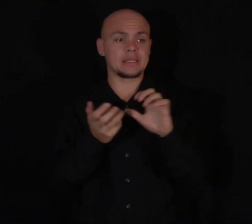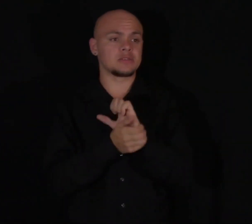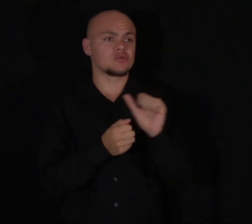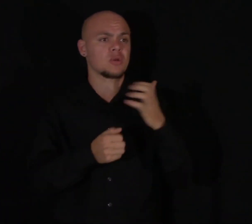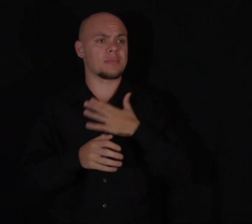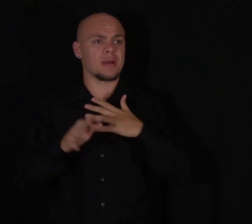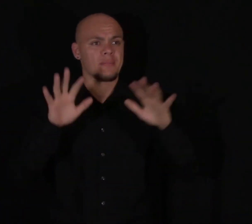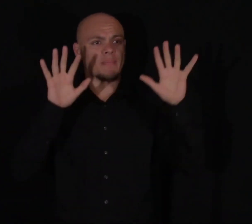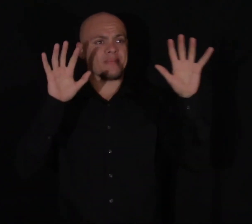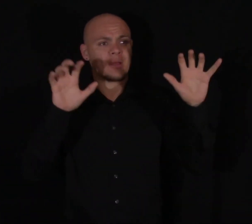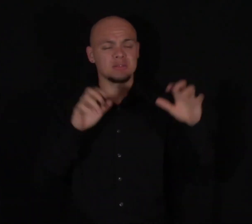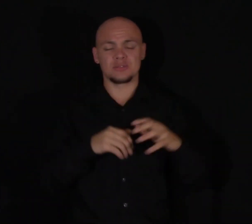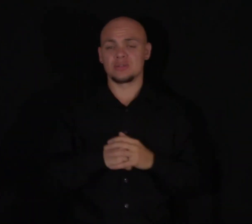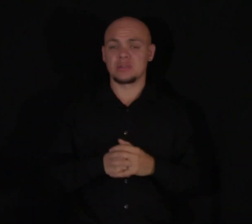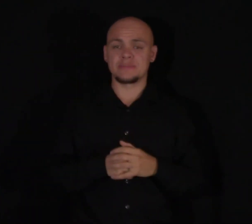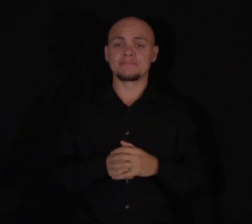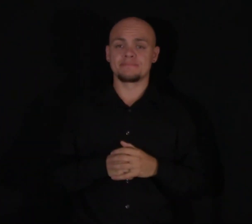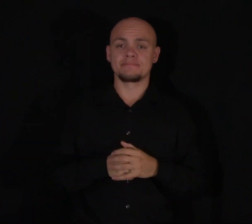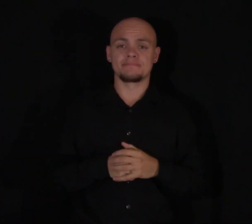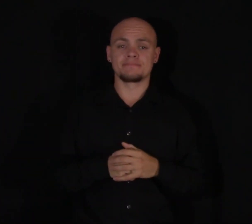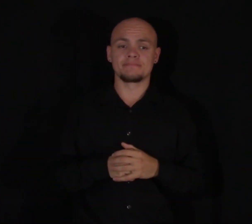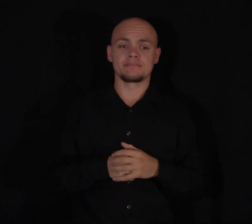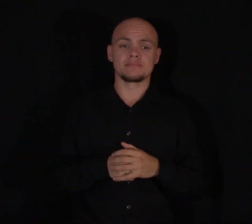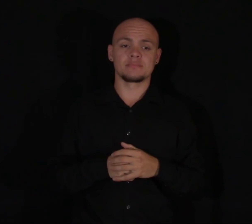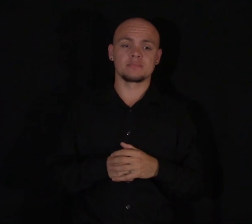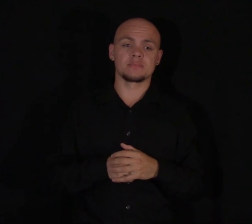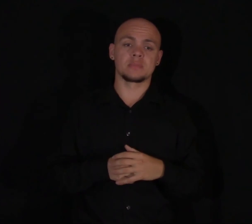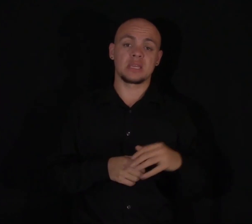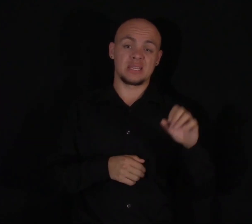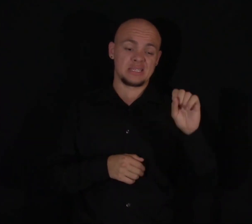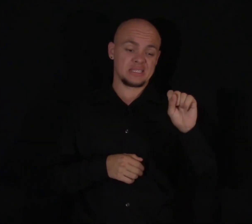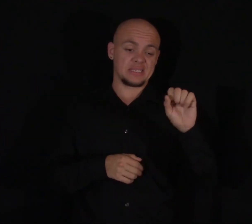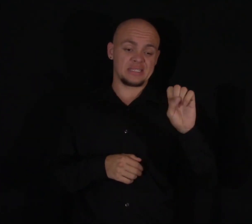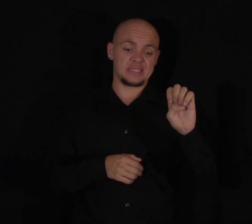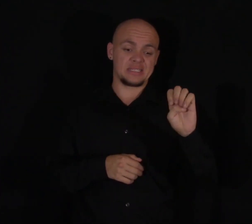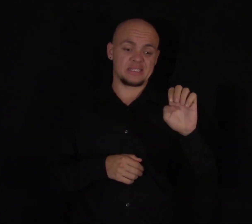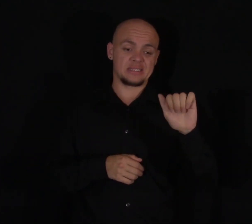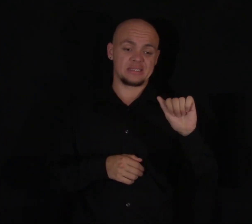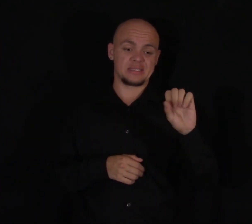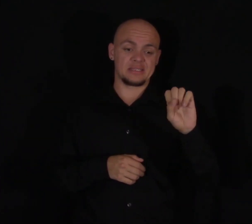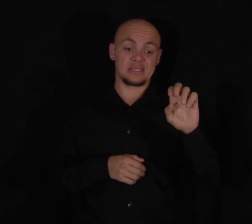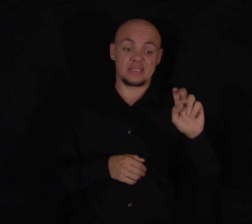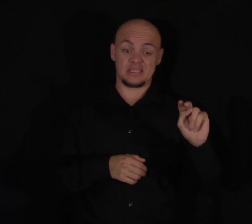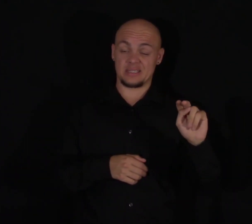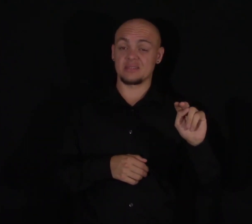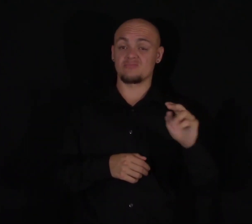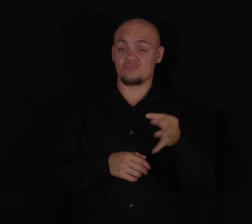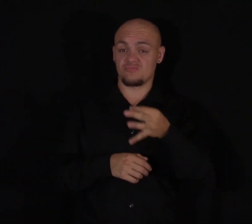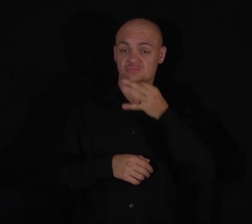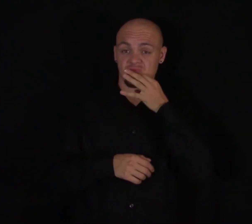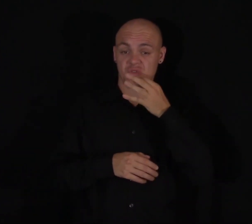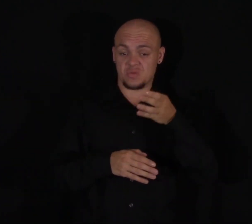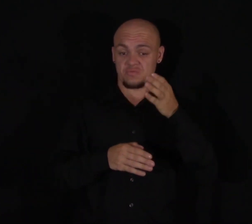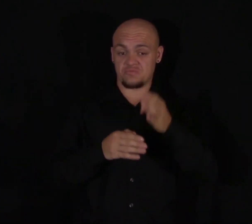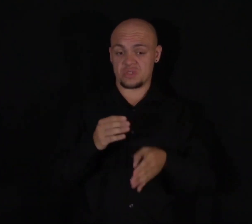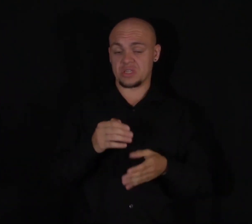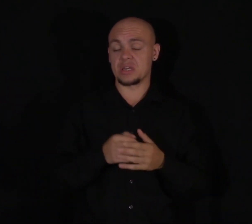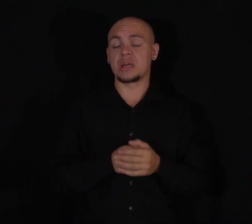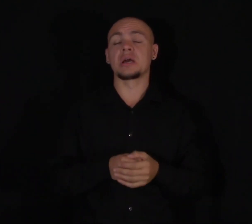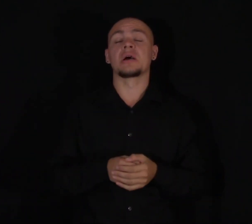season of the assizes approached. I had already been 3 months in prison, and although I was still weak and in continual danger